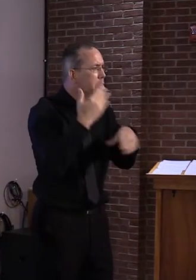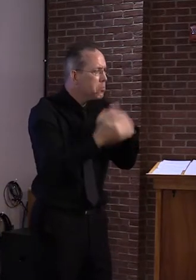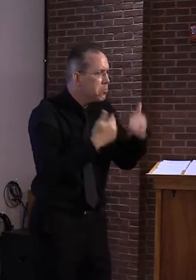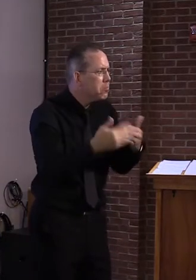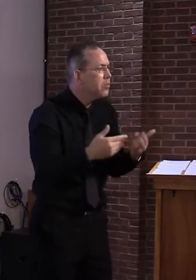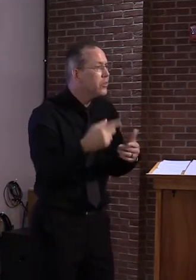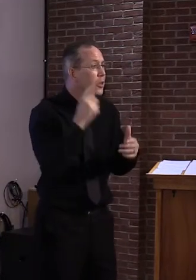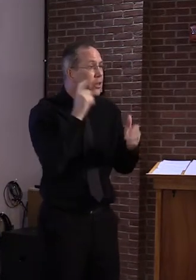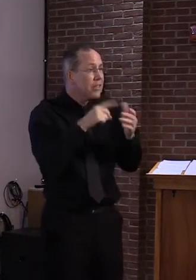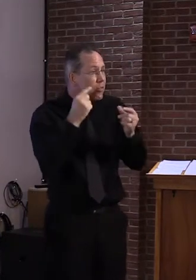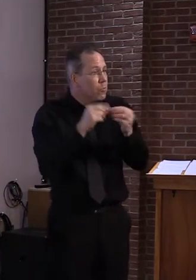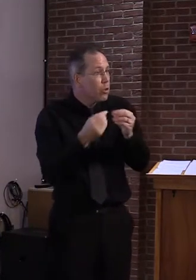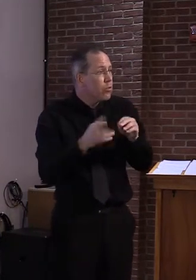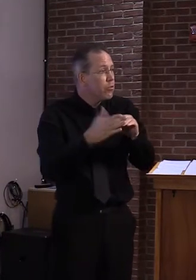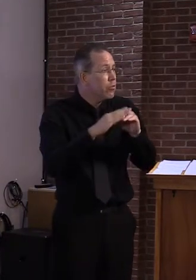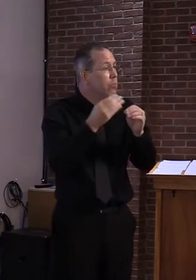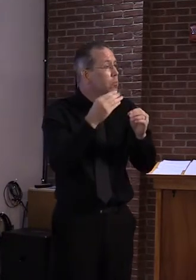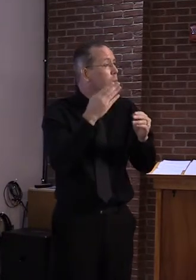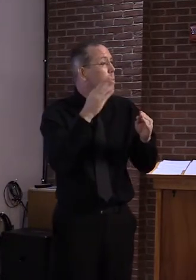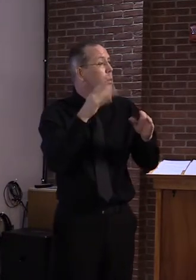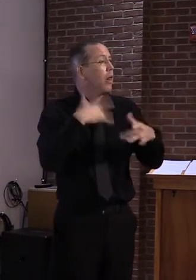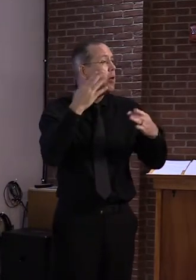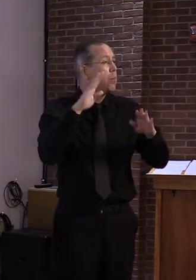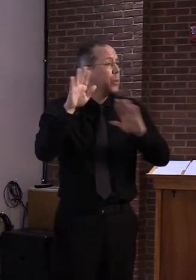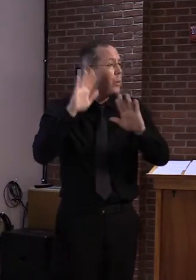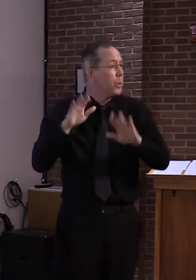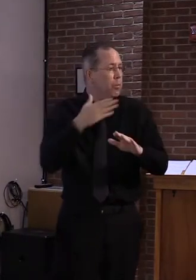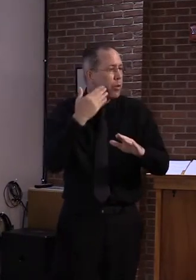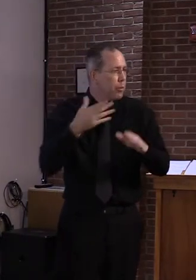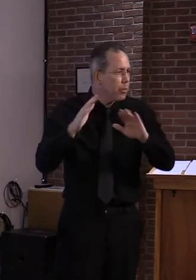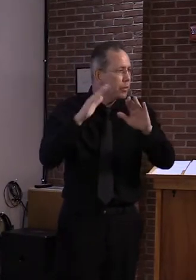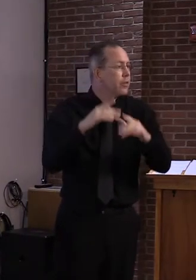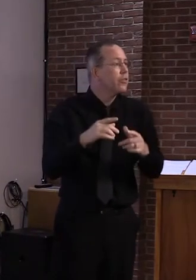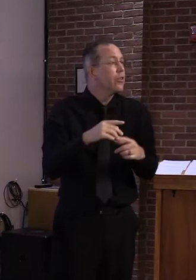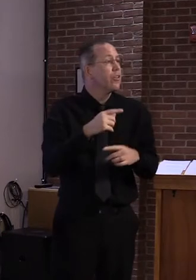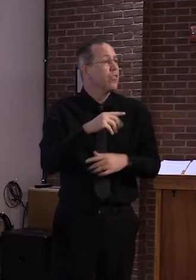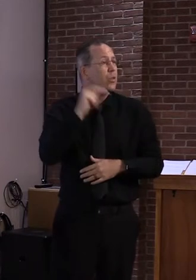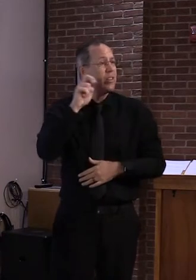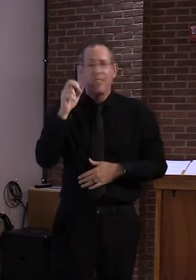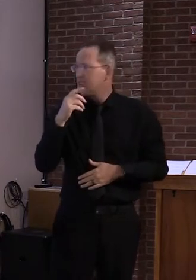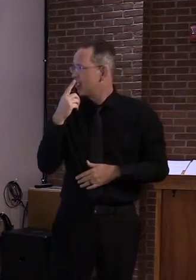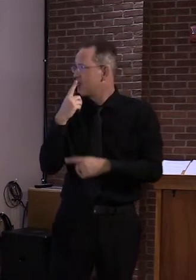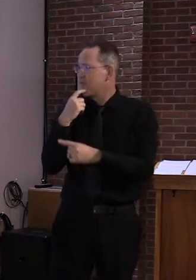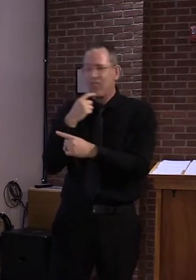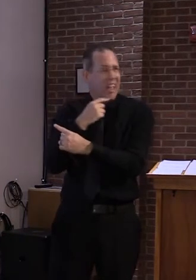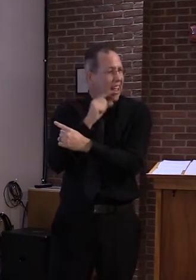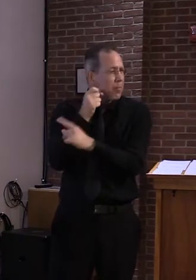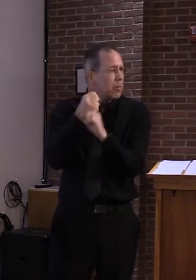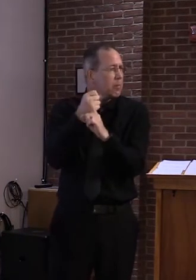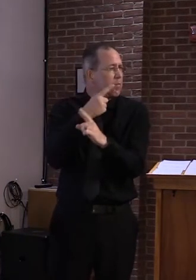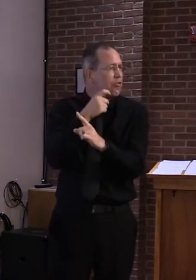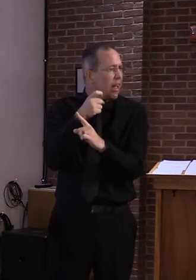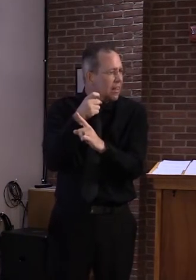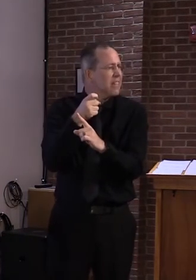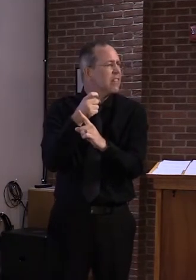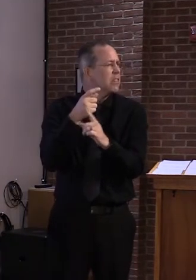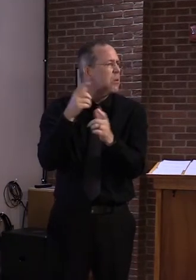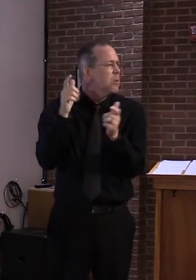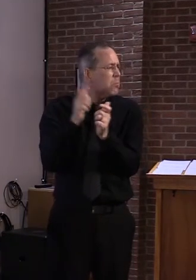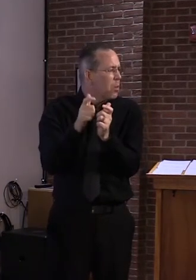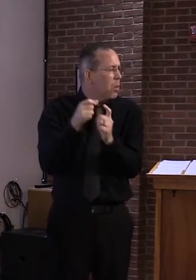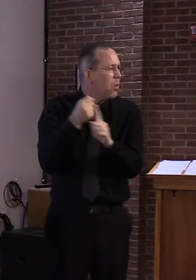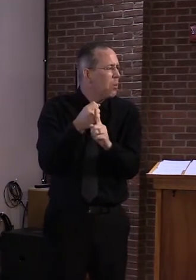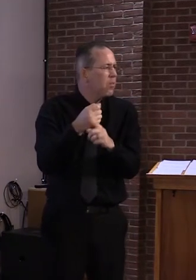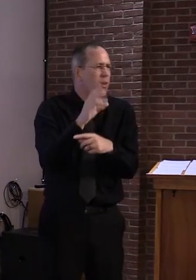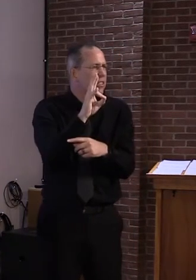seven counties that are mapped red in the Northeast on our map. That includes counties that have moved into sort of that yellow zone in